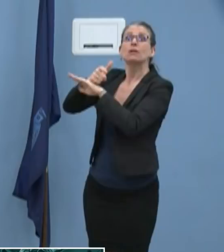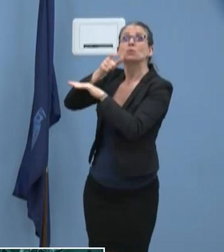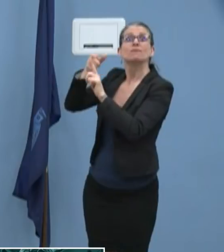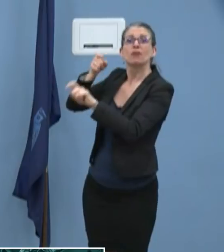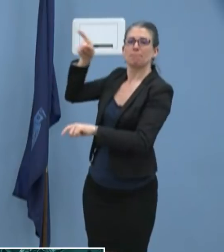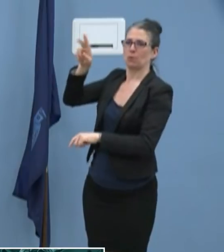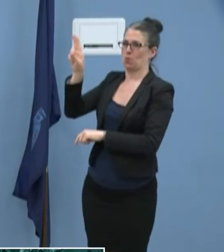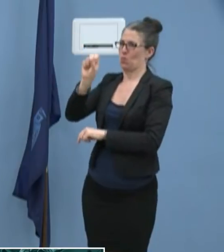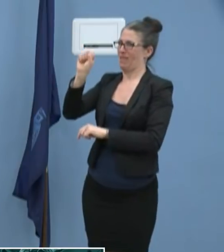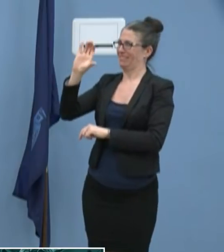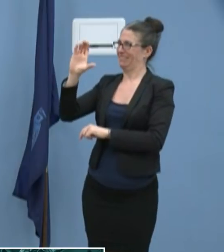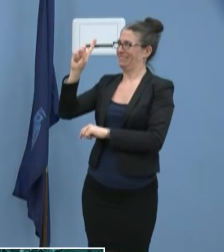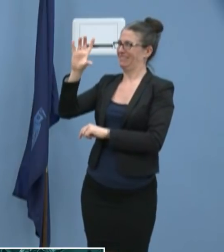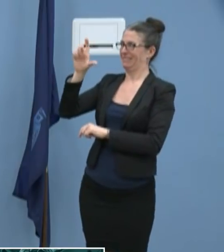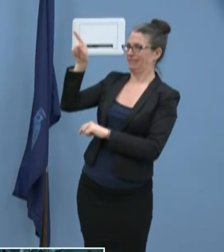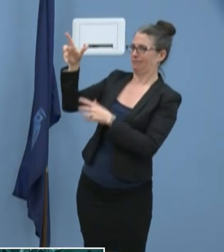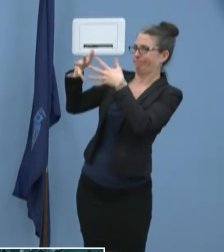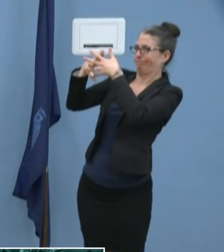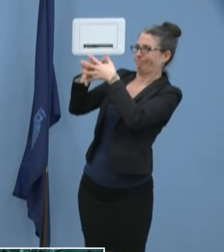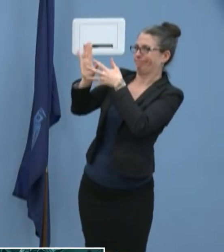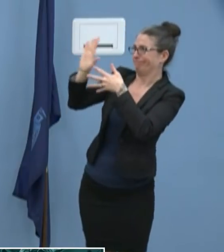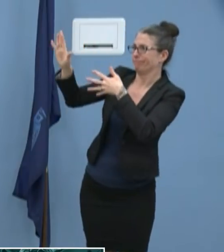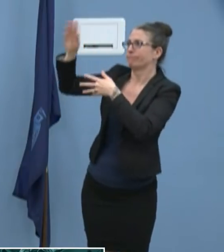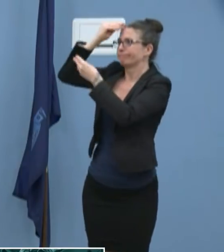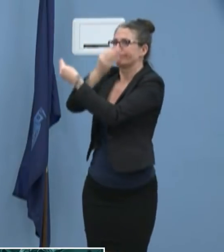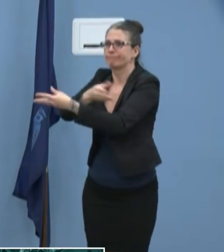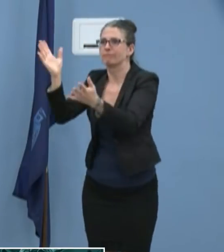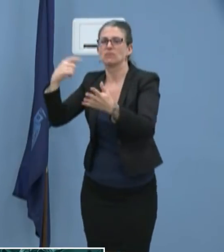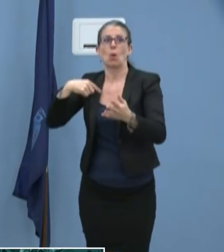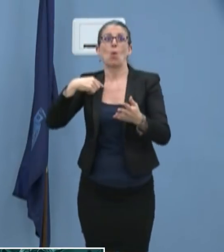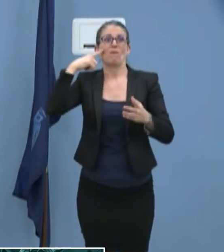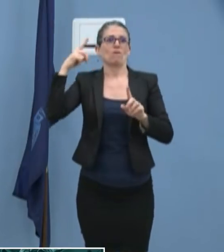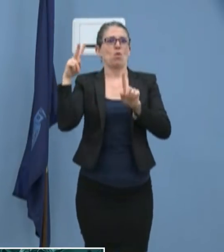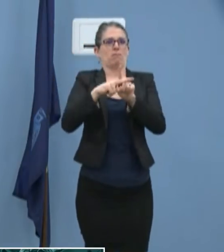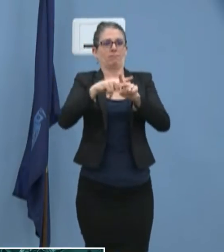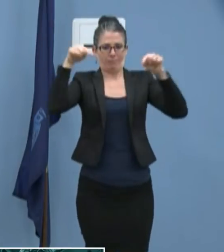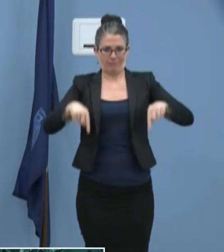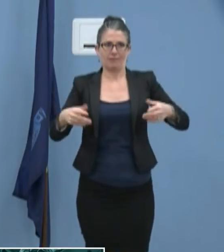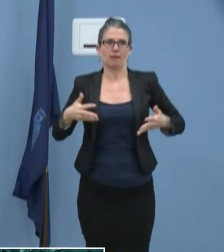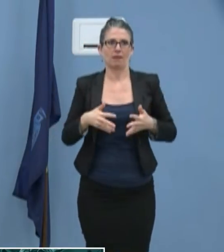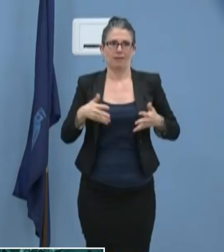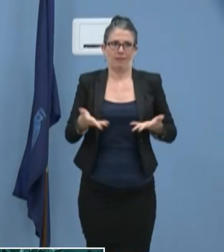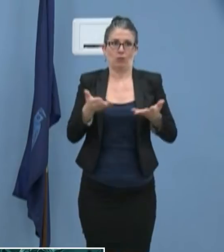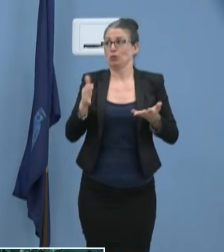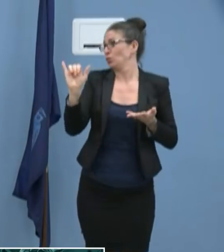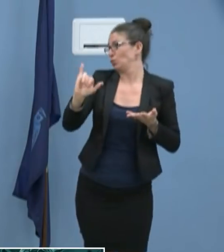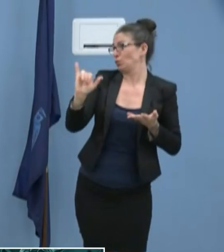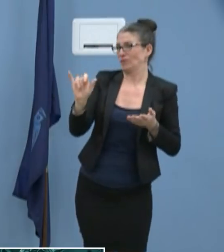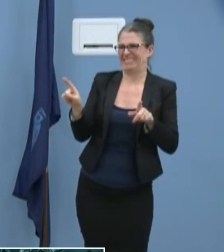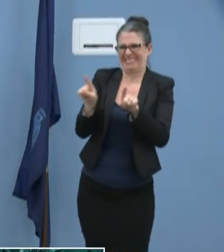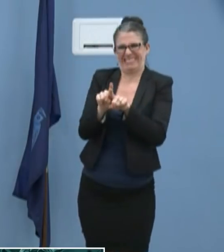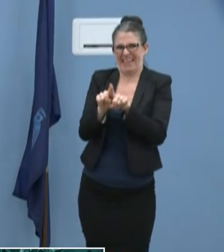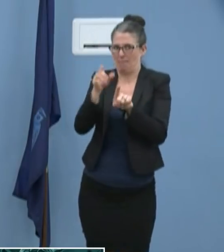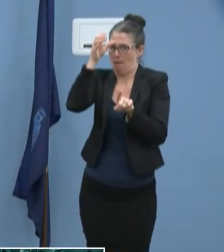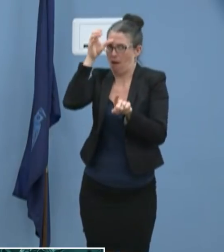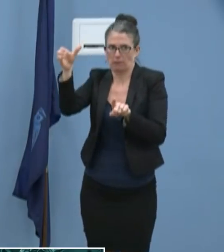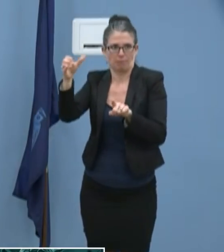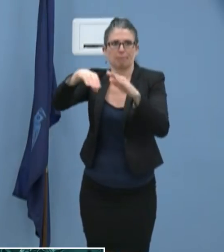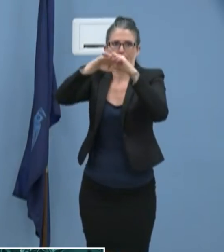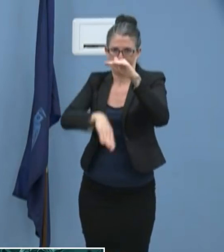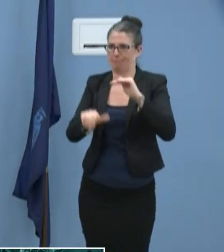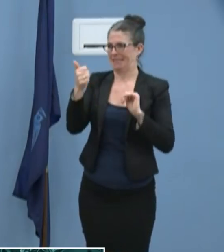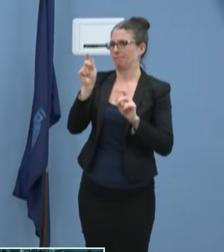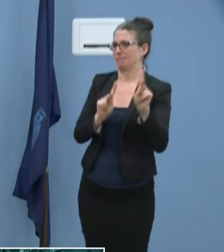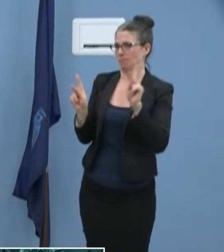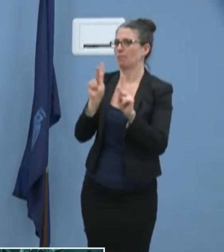state. I will review this order as well prior to its expiration and determine the need to revise and or renew it.